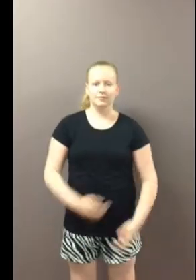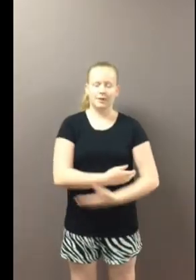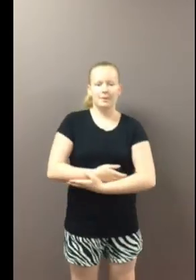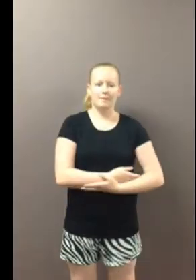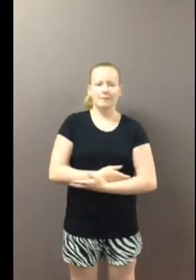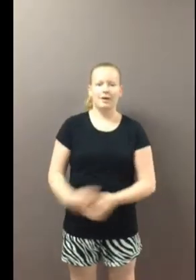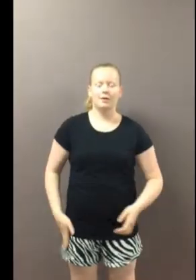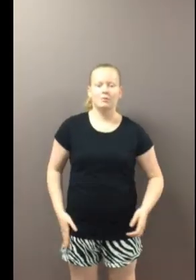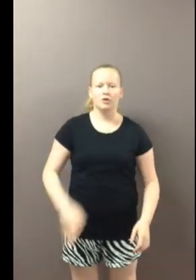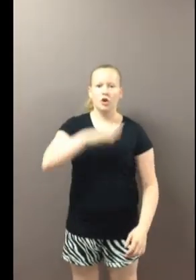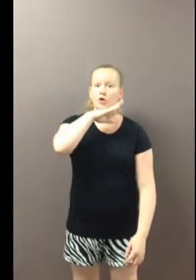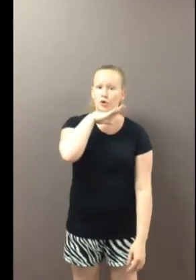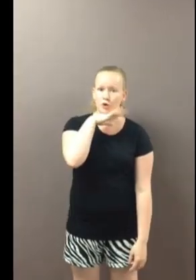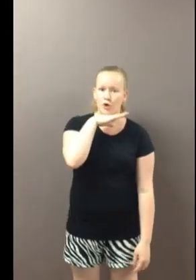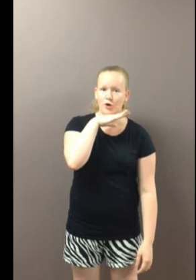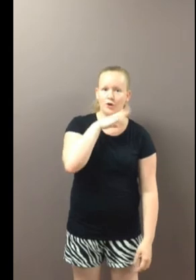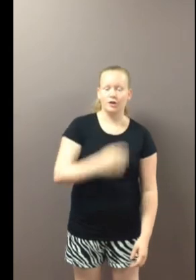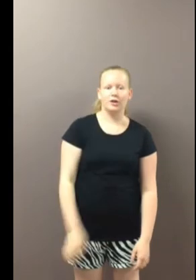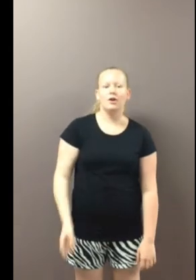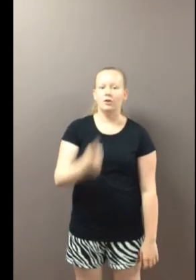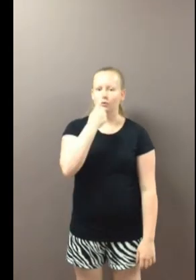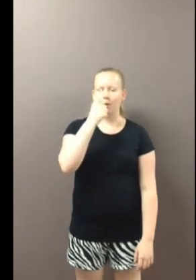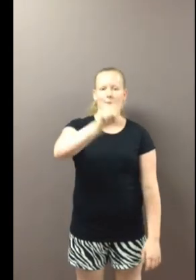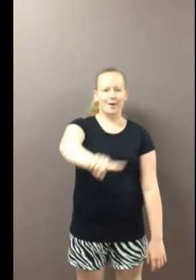This makes them very dirty, but they don't care.